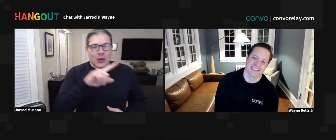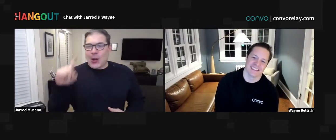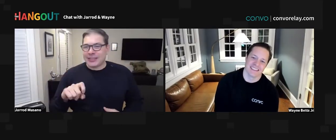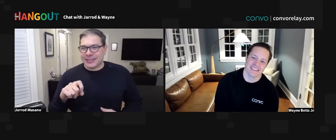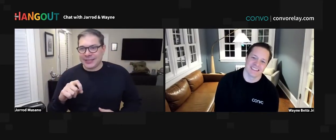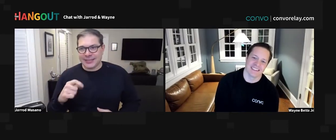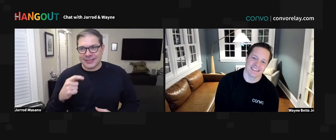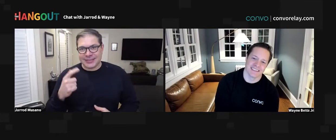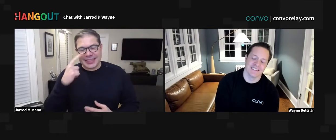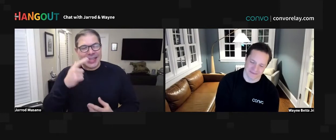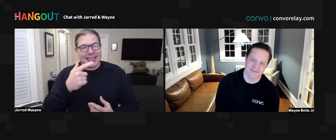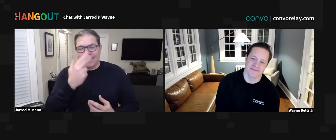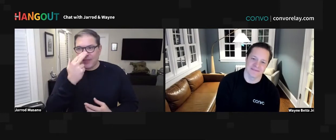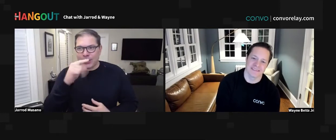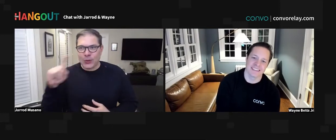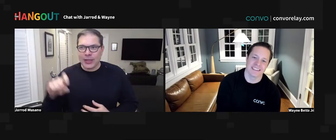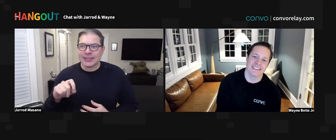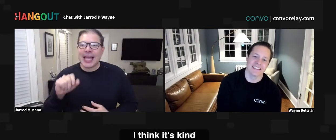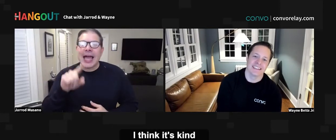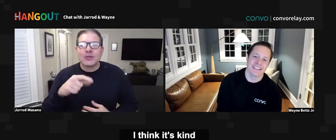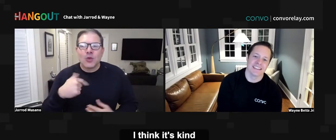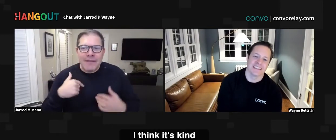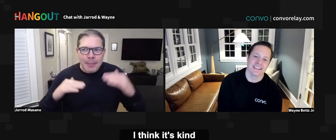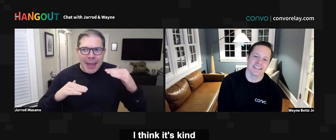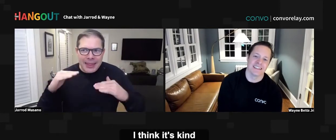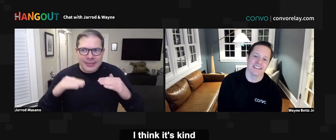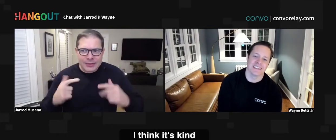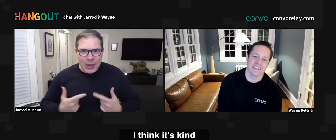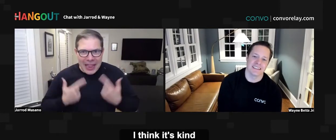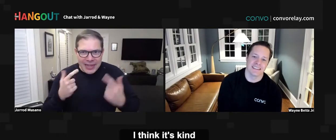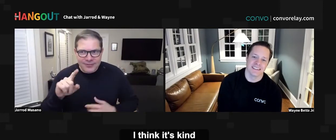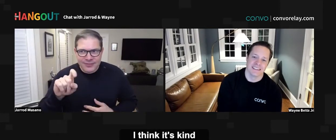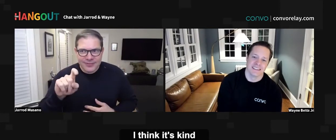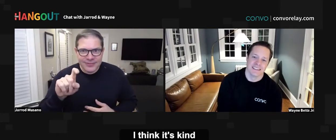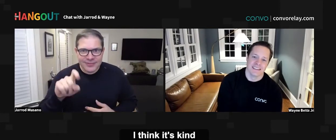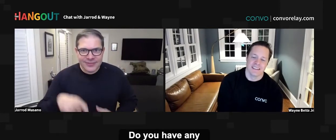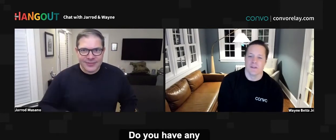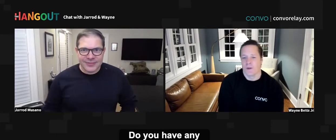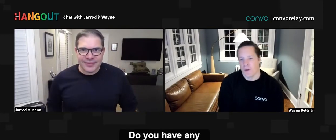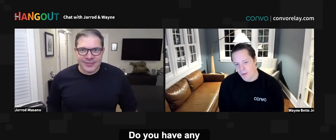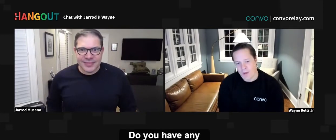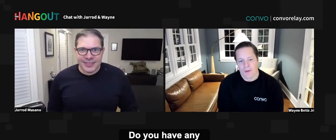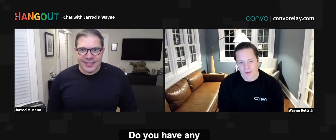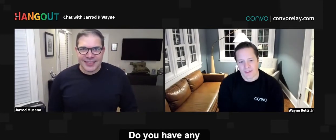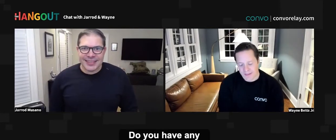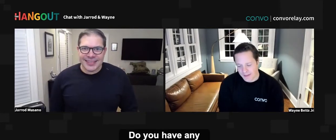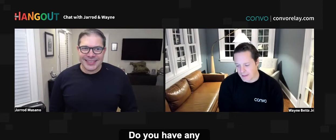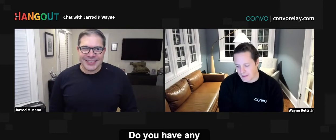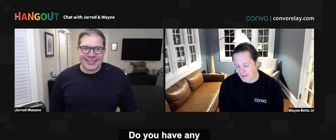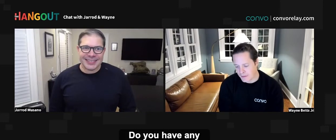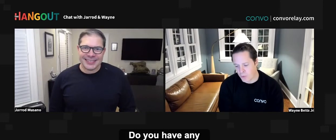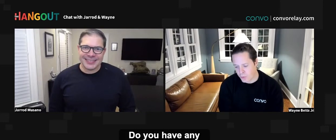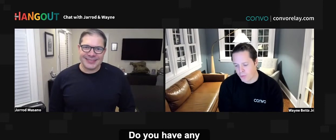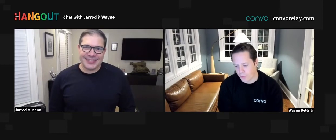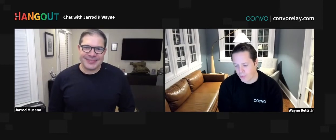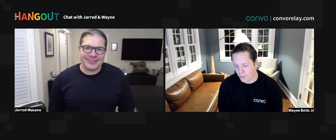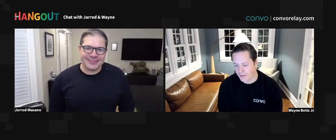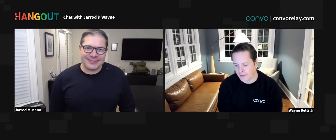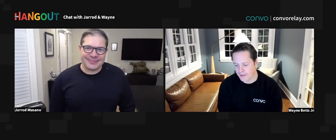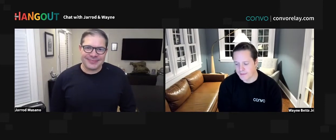What else? There's a question. I think it's kind of a funny question. I mean, do you have any balance in your